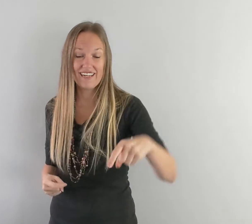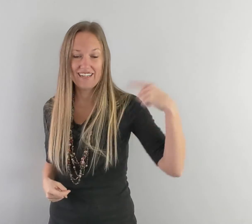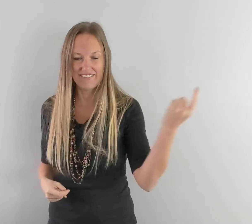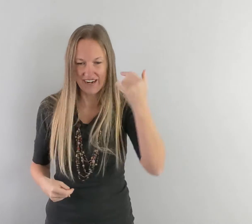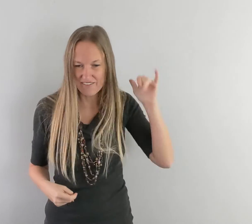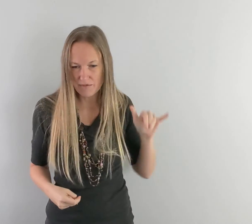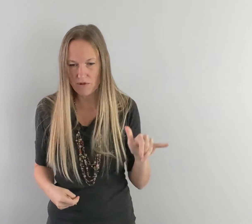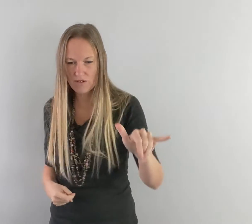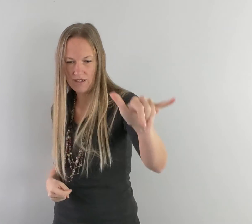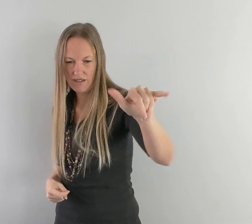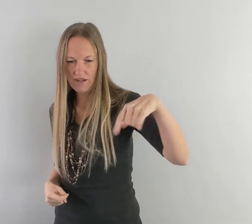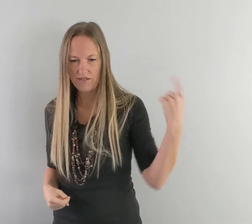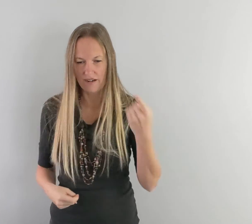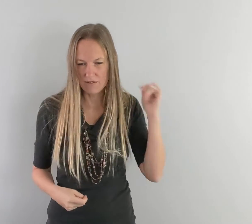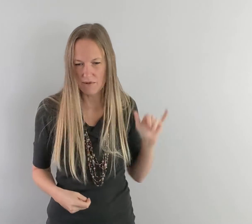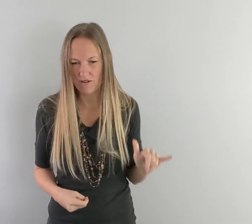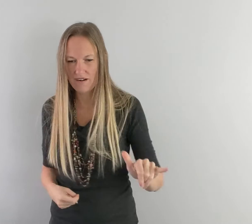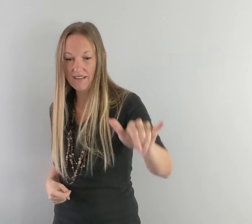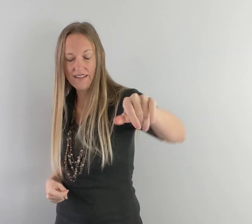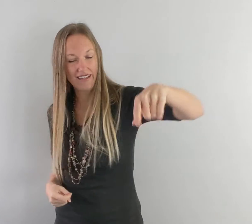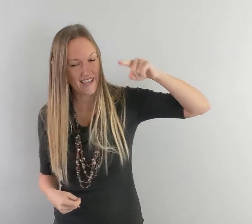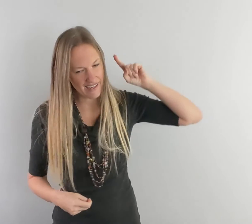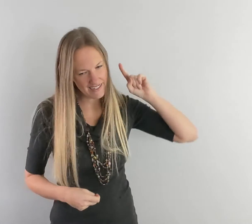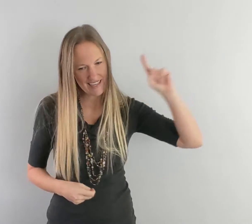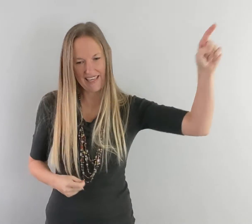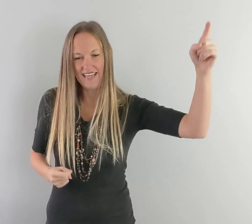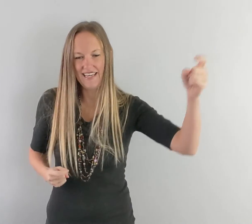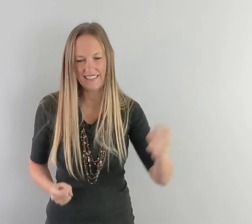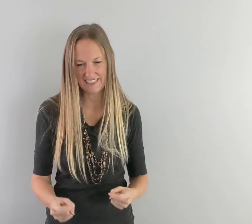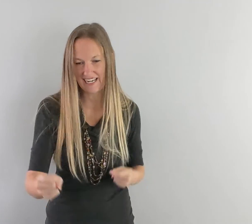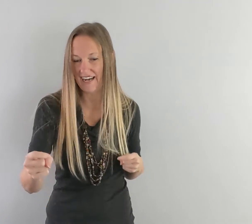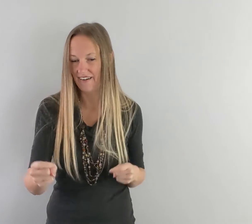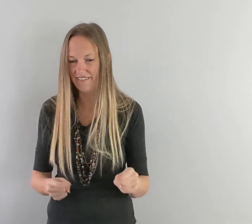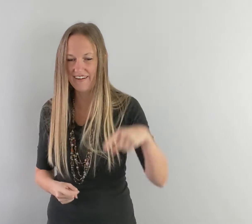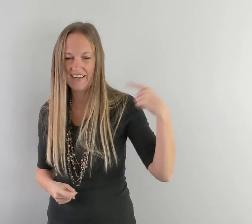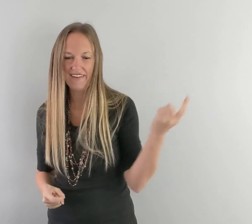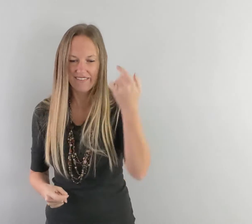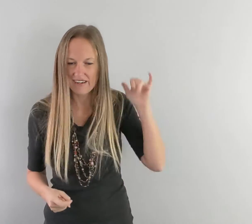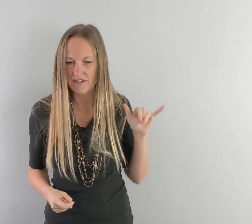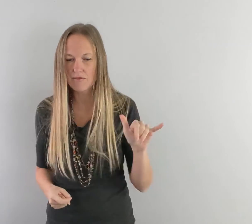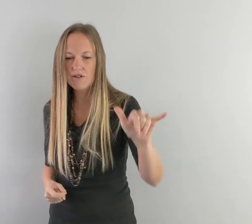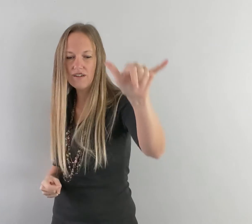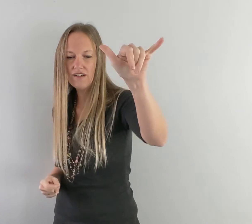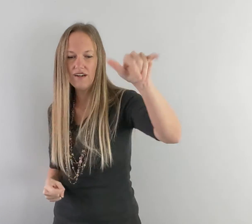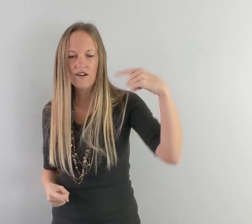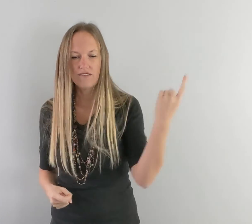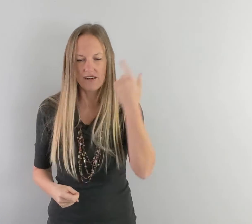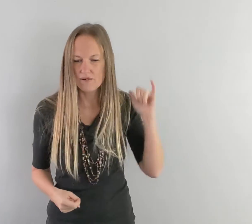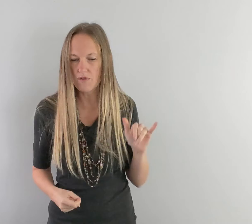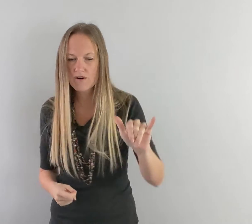reign forevermore, forevermore. And then again, he shall reign forevermore, forevermore.